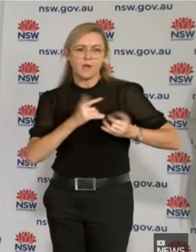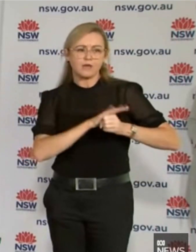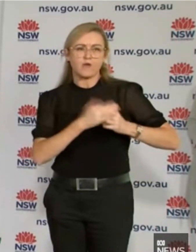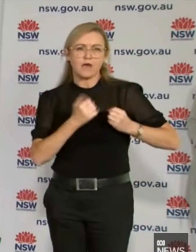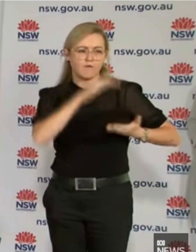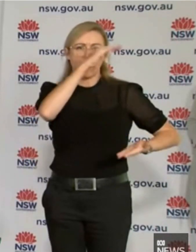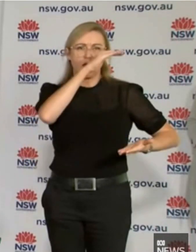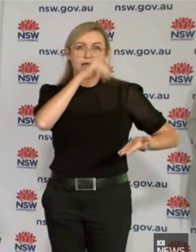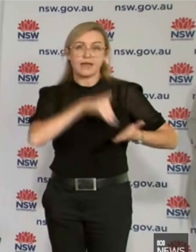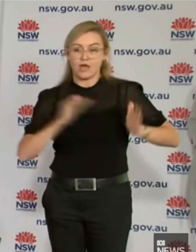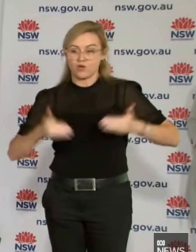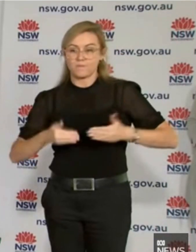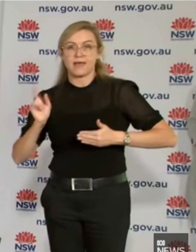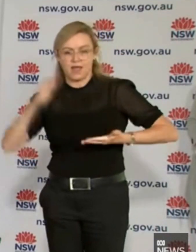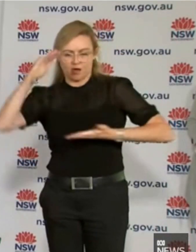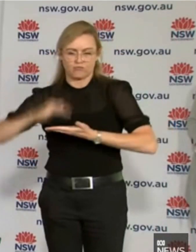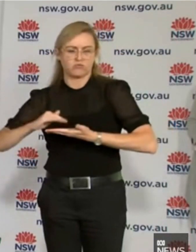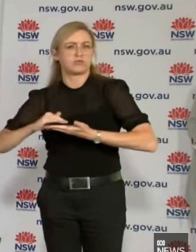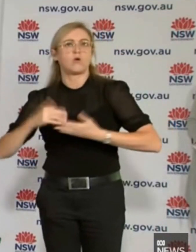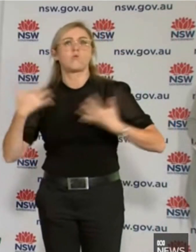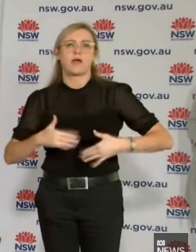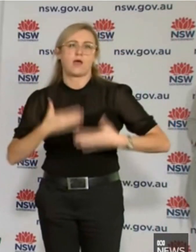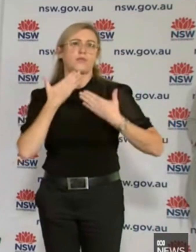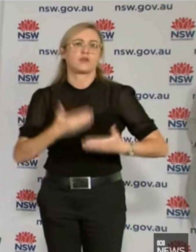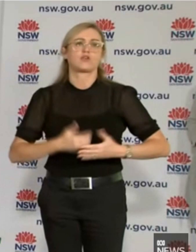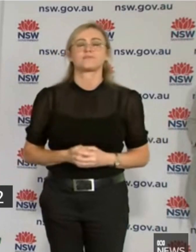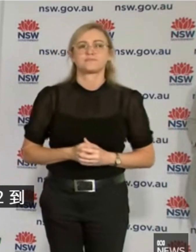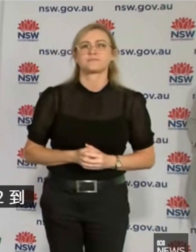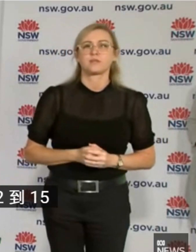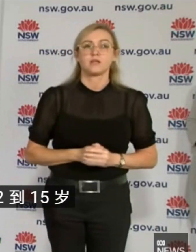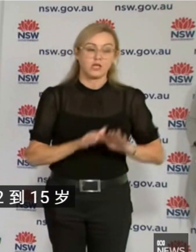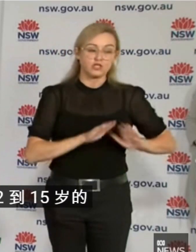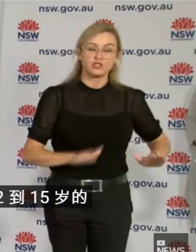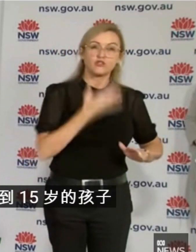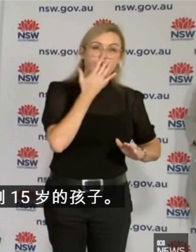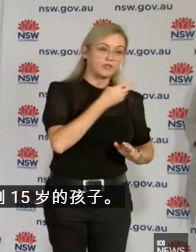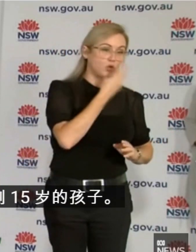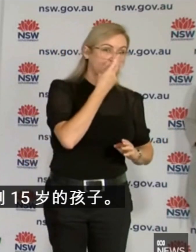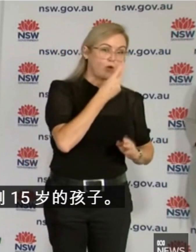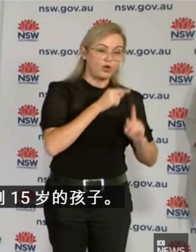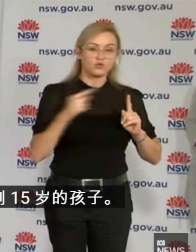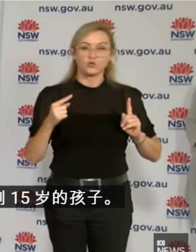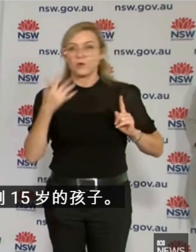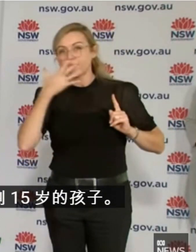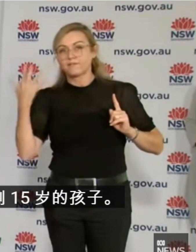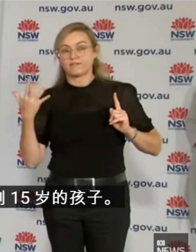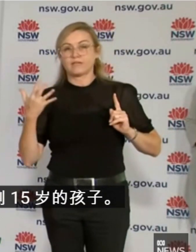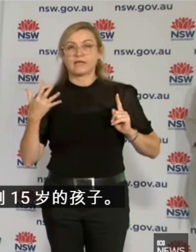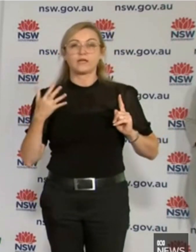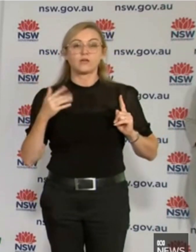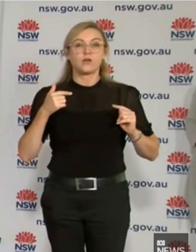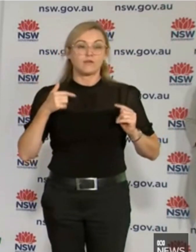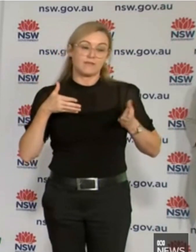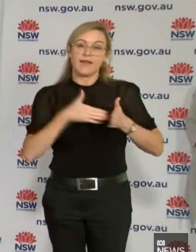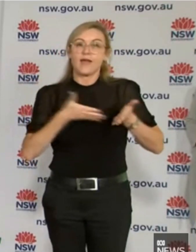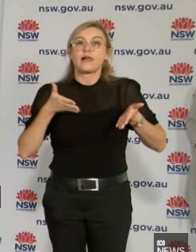to all of us. So thank you so much. Children, of course, 12 to 15, we opened up the vaccination opportunities